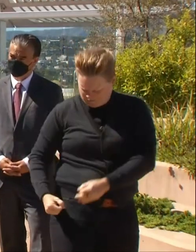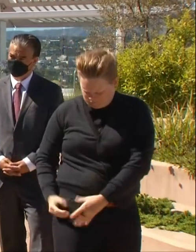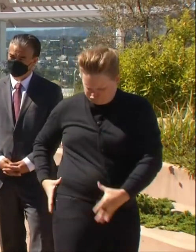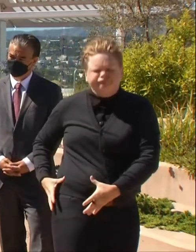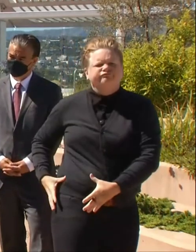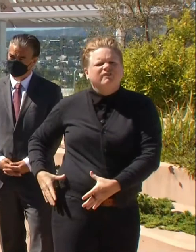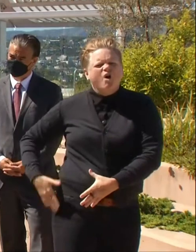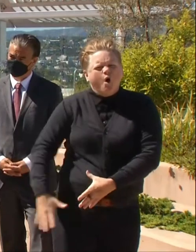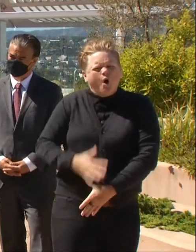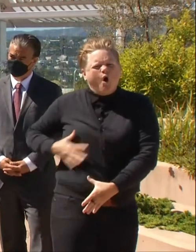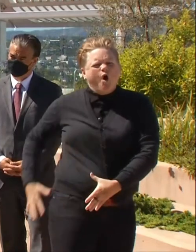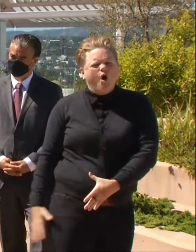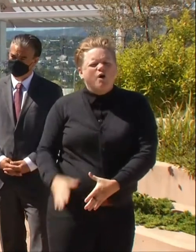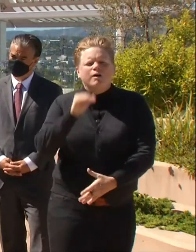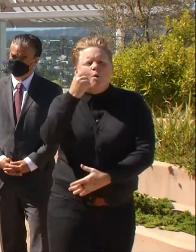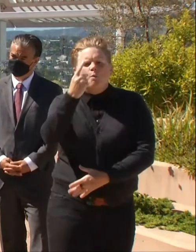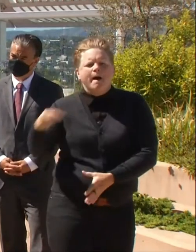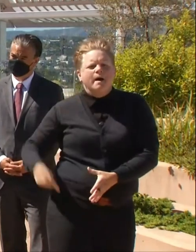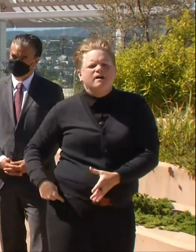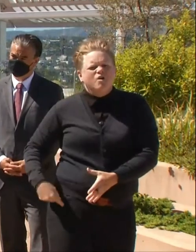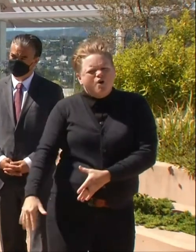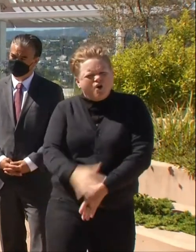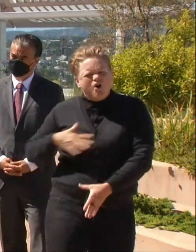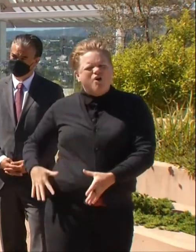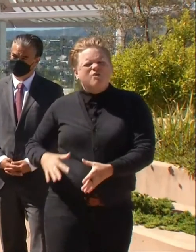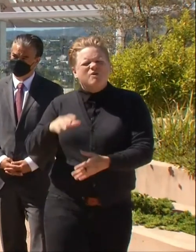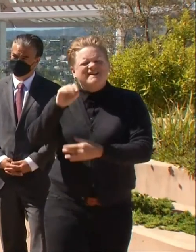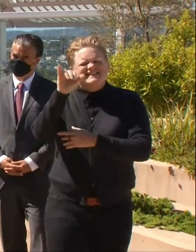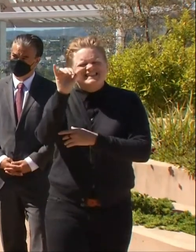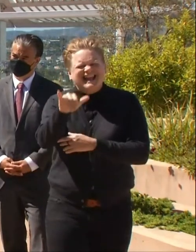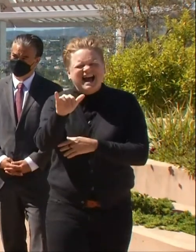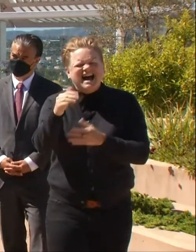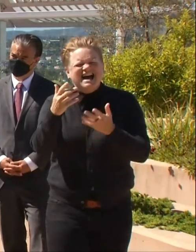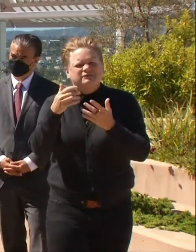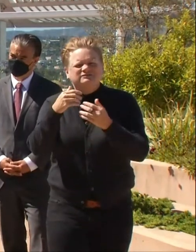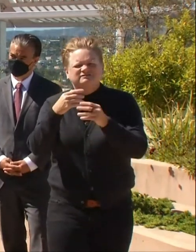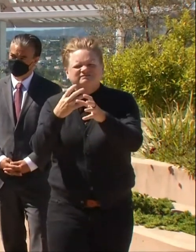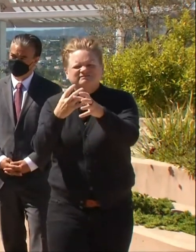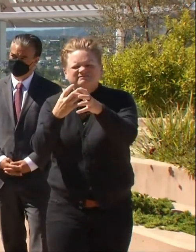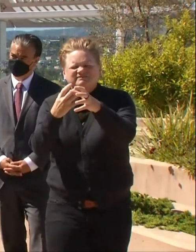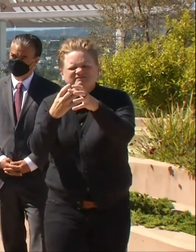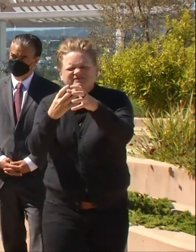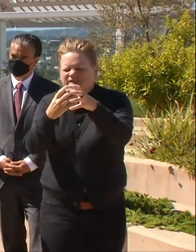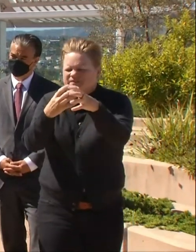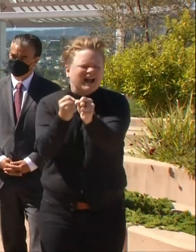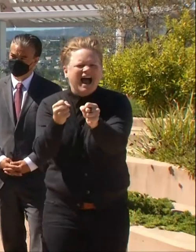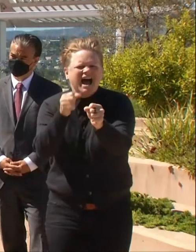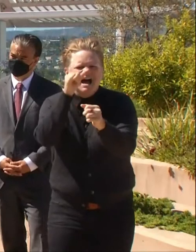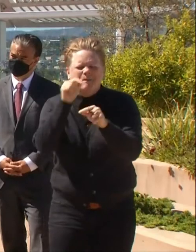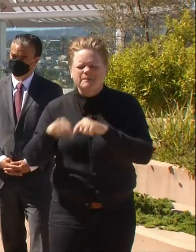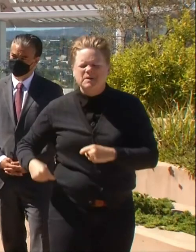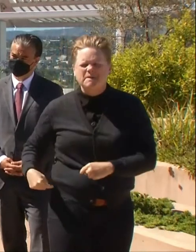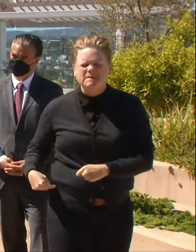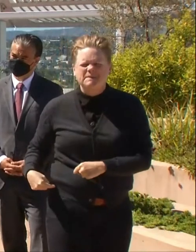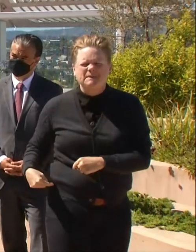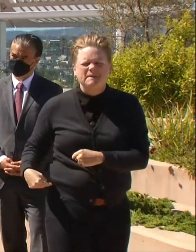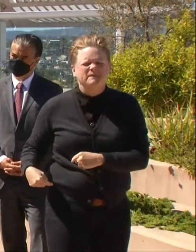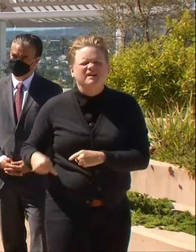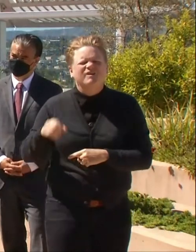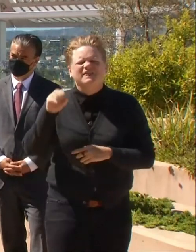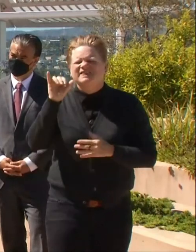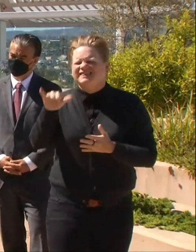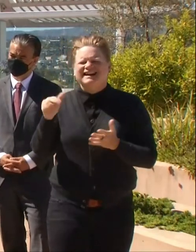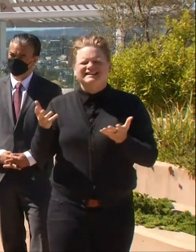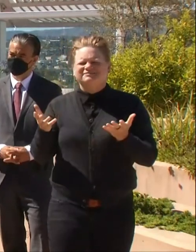3,251 feet per second, these bullets cause cavitation. That means around the bullet, there's a large path of destruction that kills